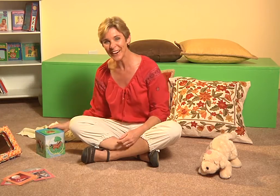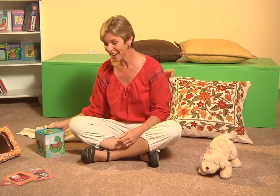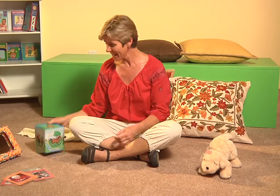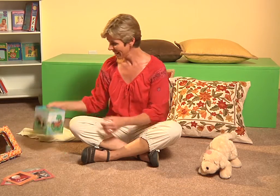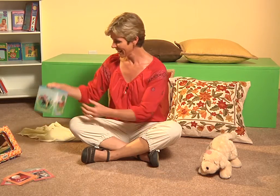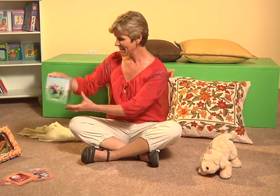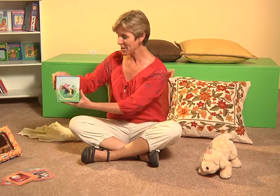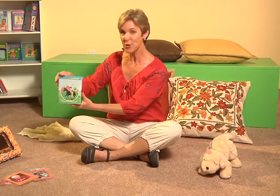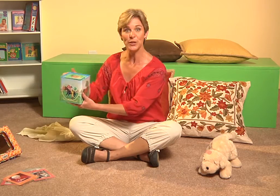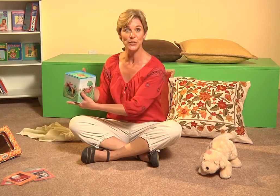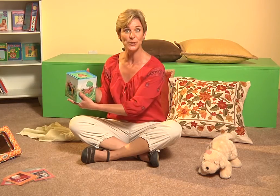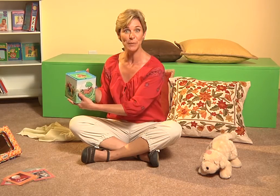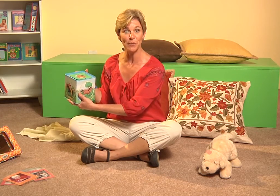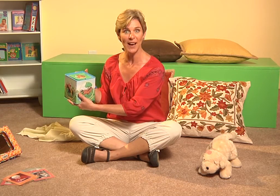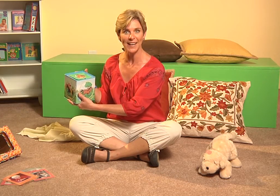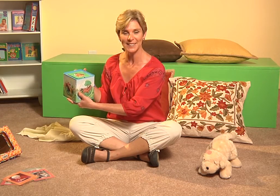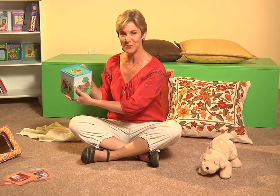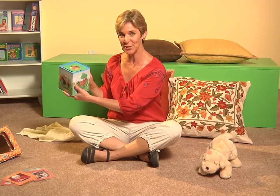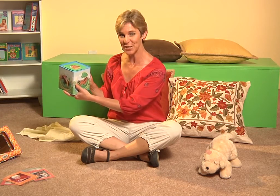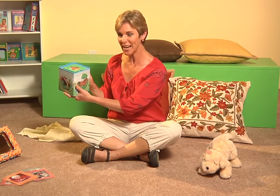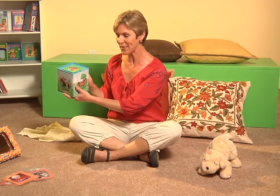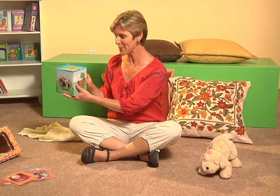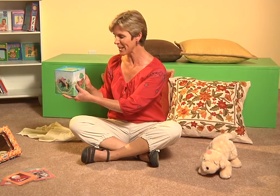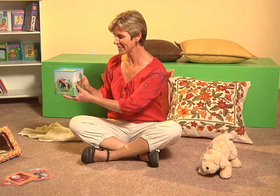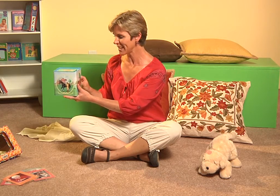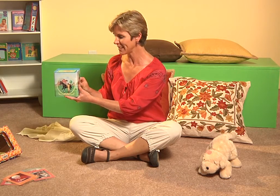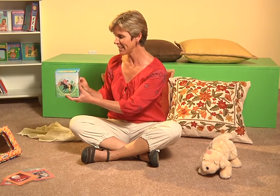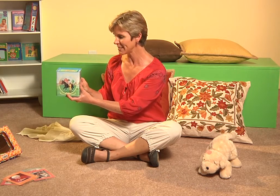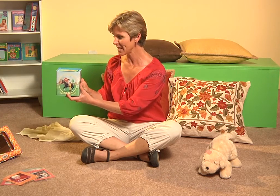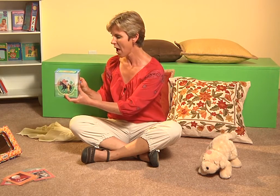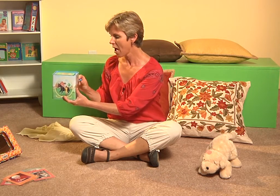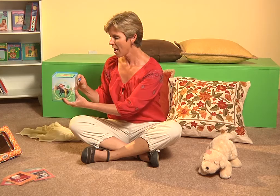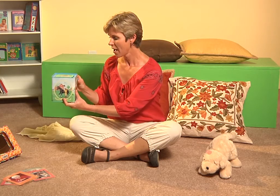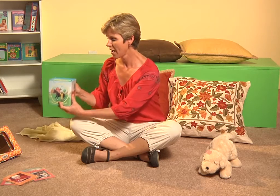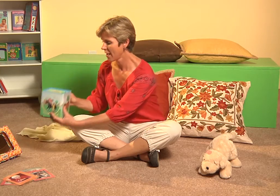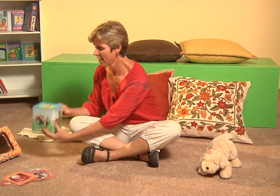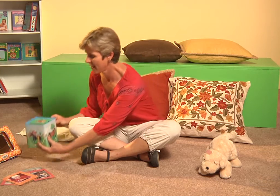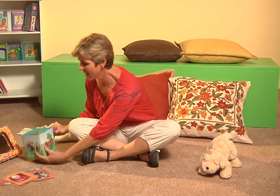Or you can do surprised with a jack-in-the-box like this.